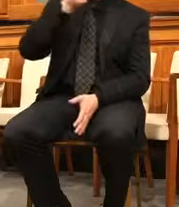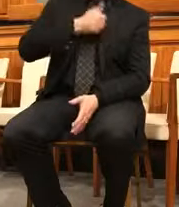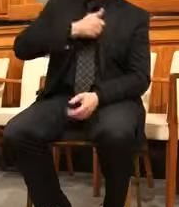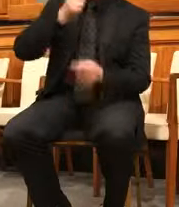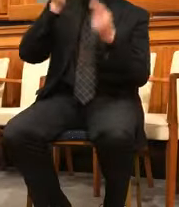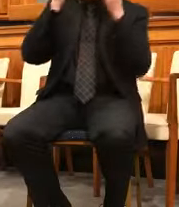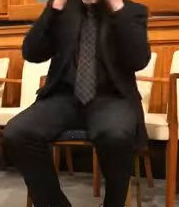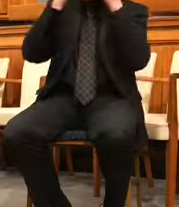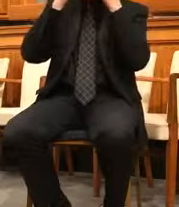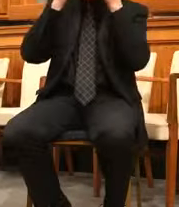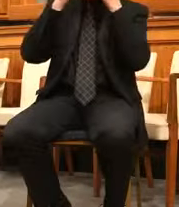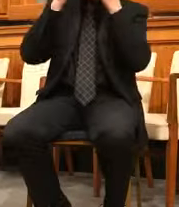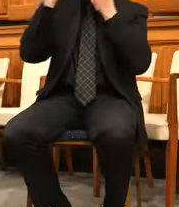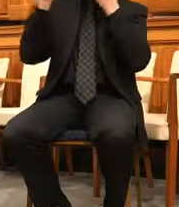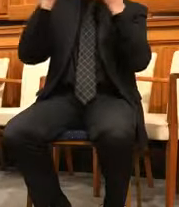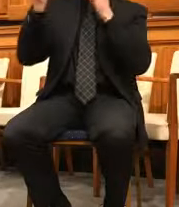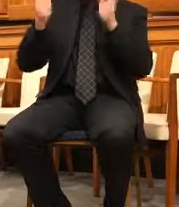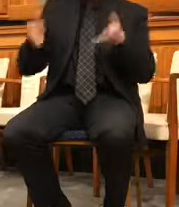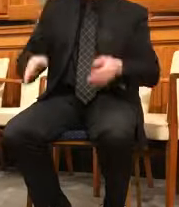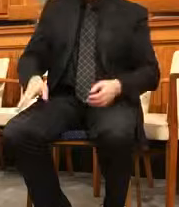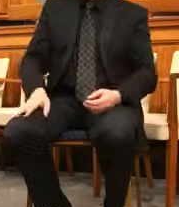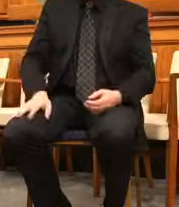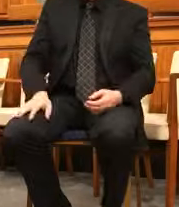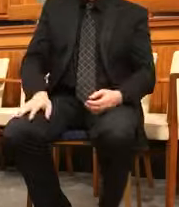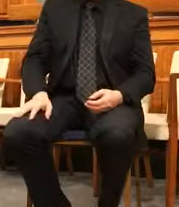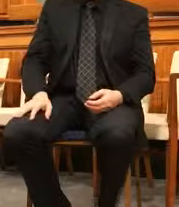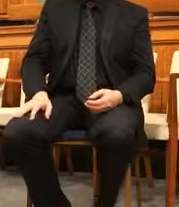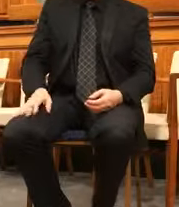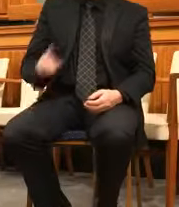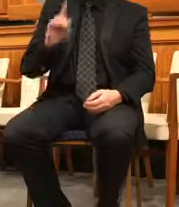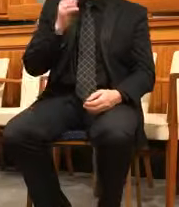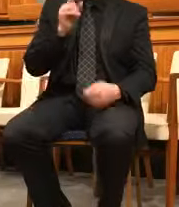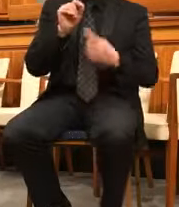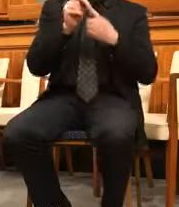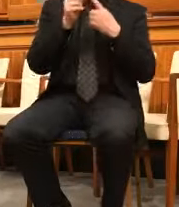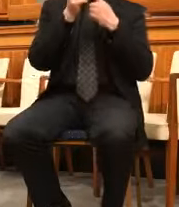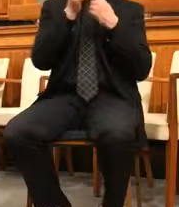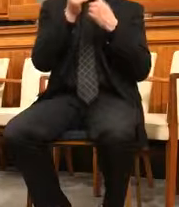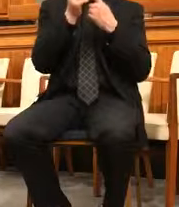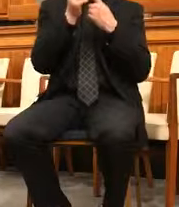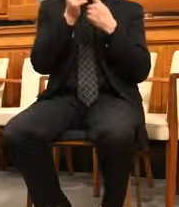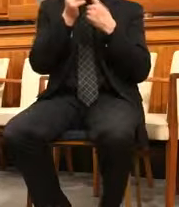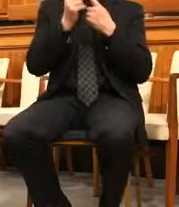That's the first great point. Believing is about the understanding.